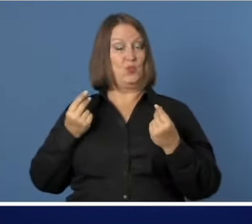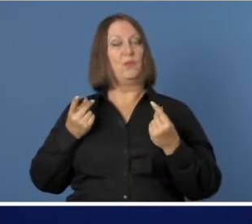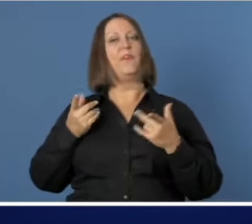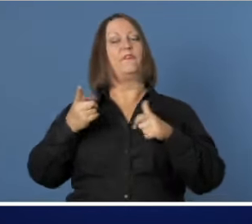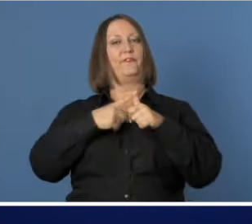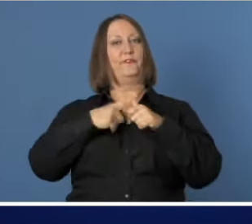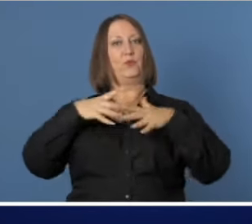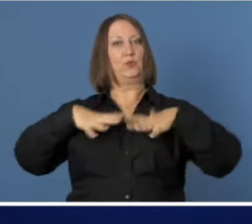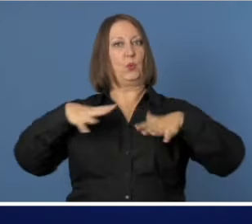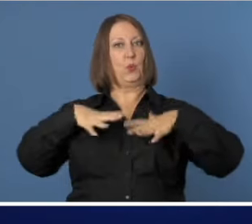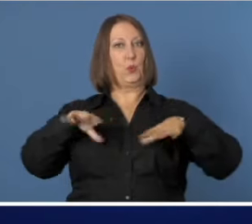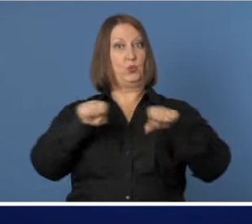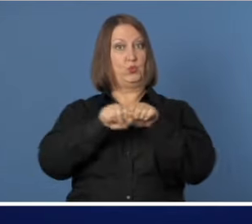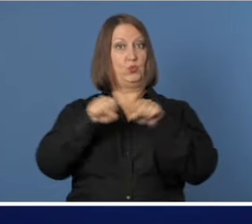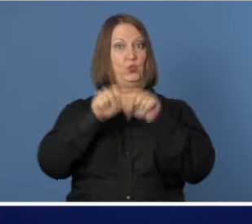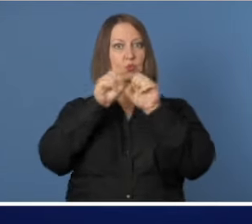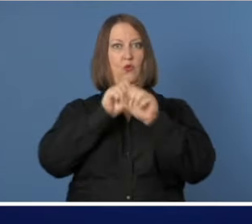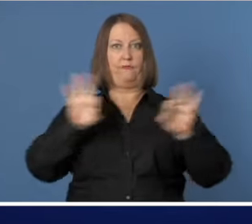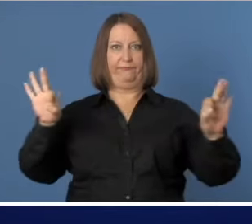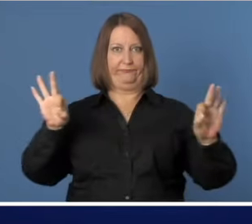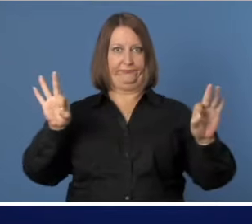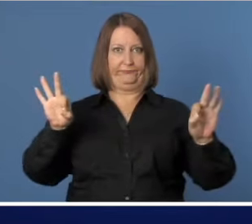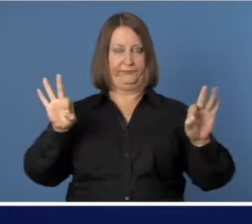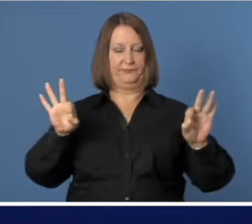change clothes and shoes.